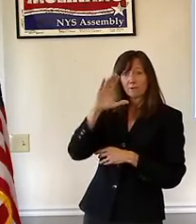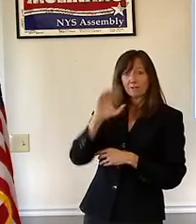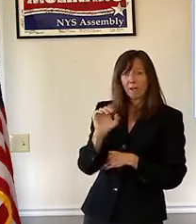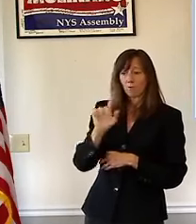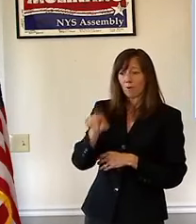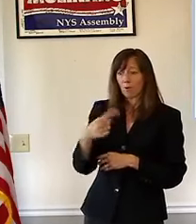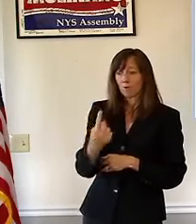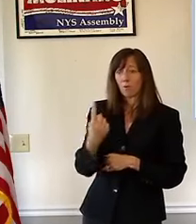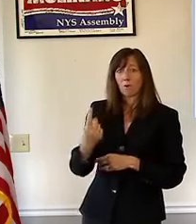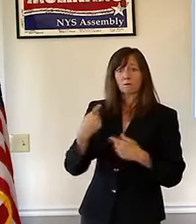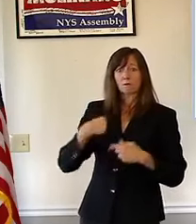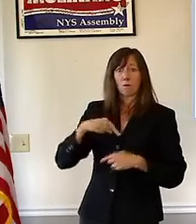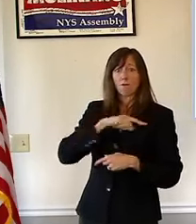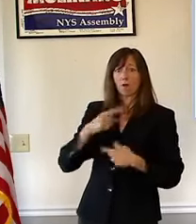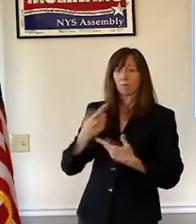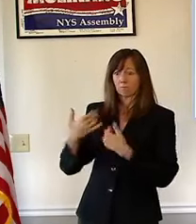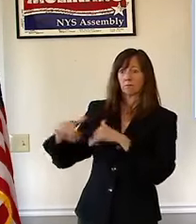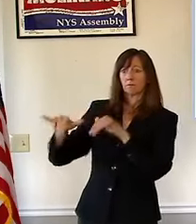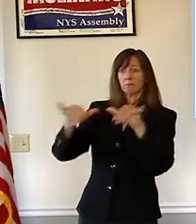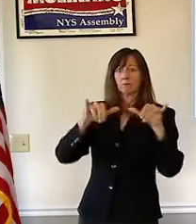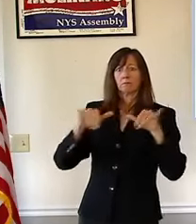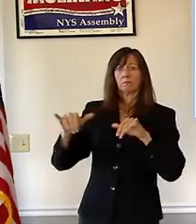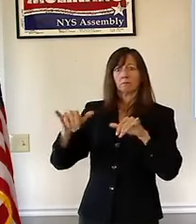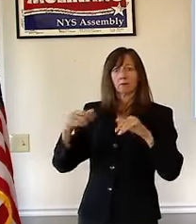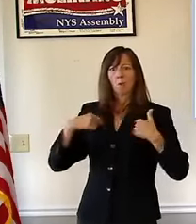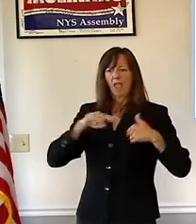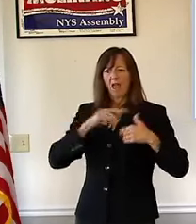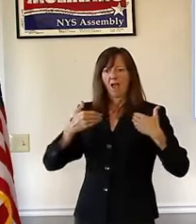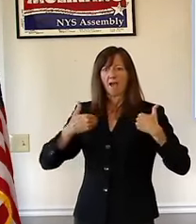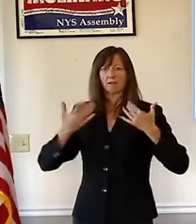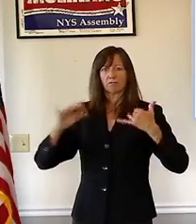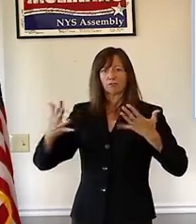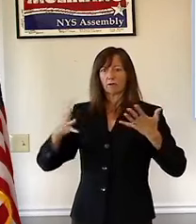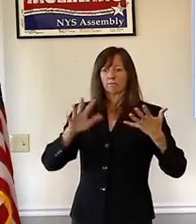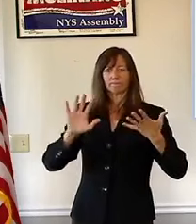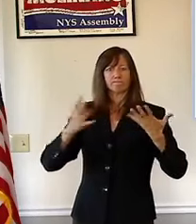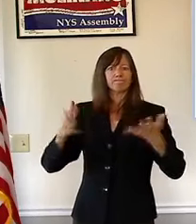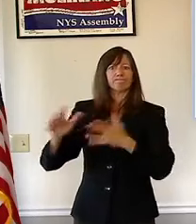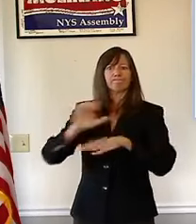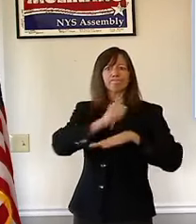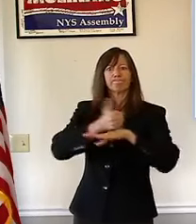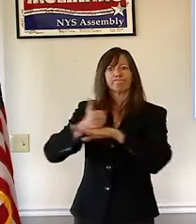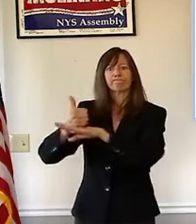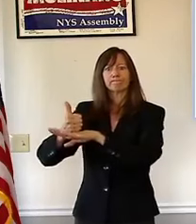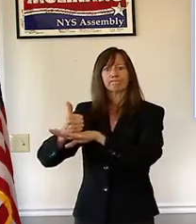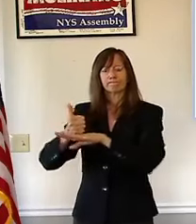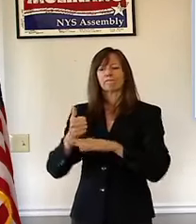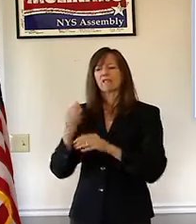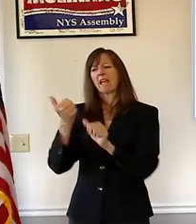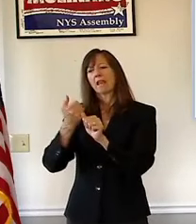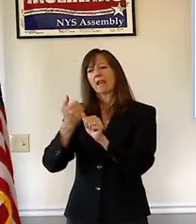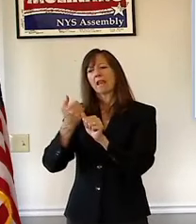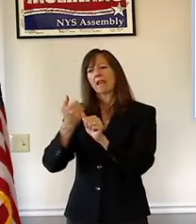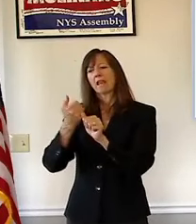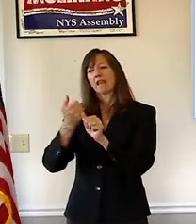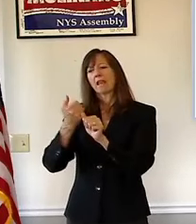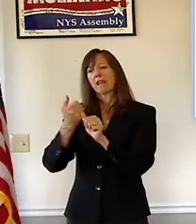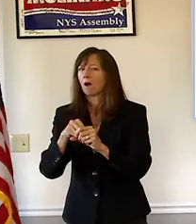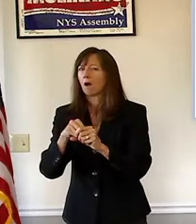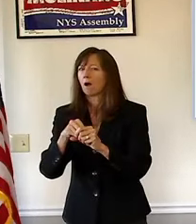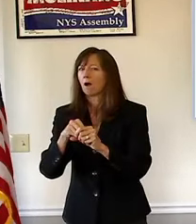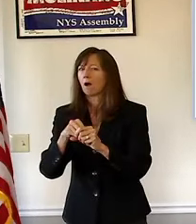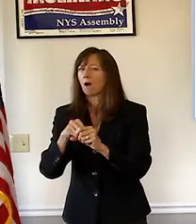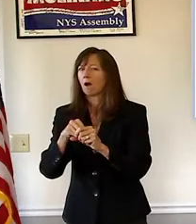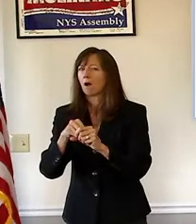something that's uniform across the county, and everyone is going to be involved in it. It is, as you mentioned, a collaboration. We're going to